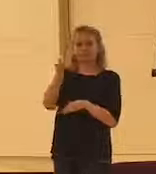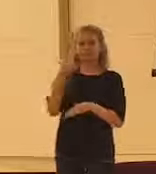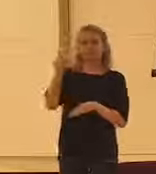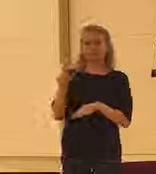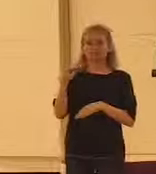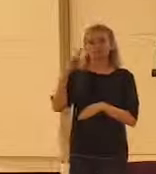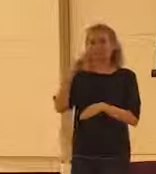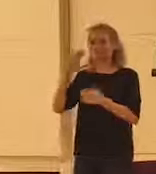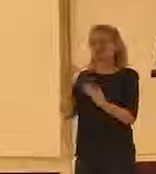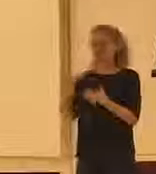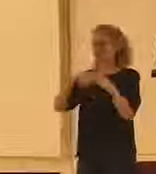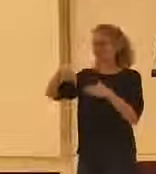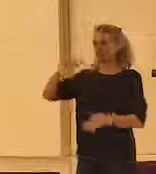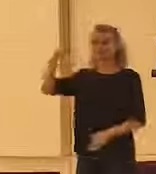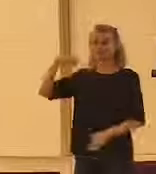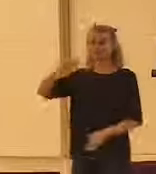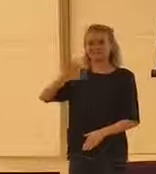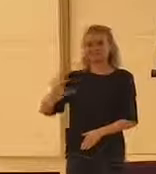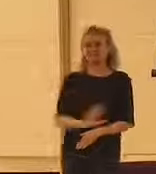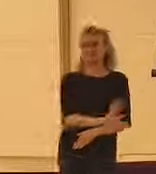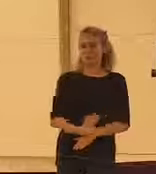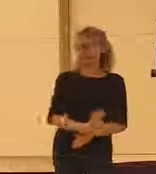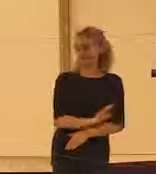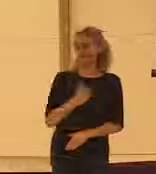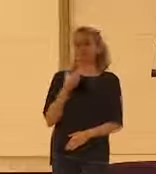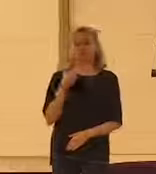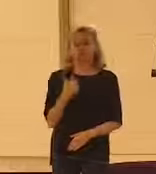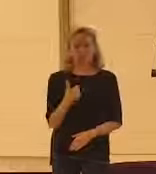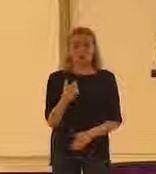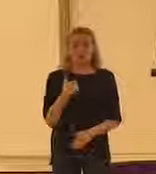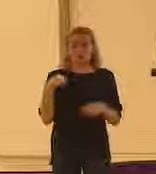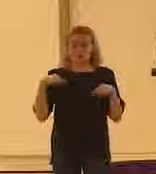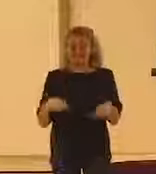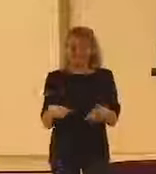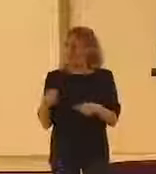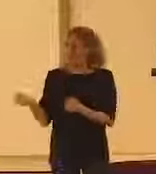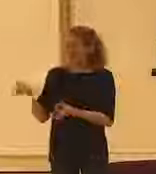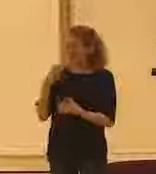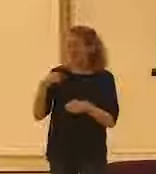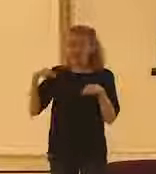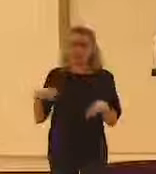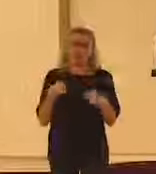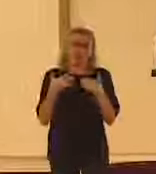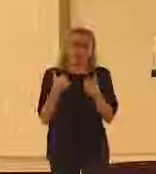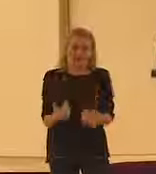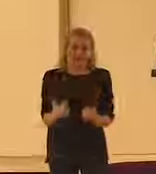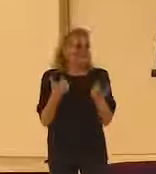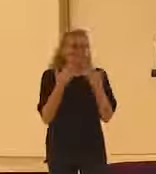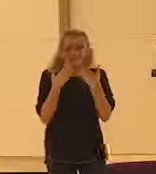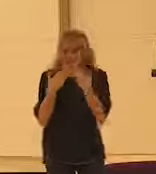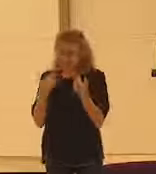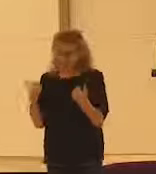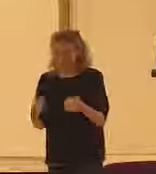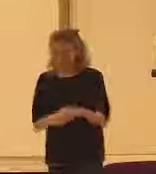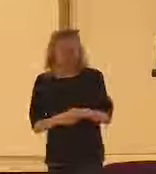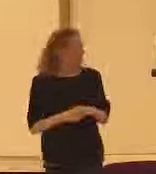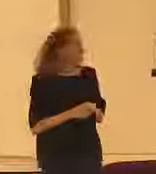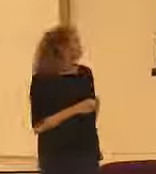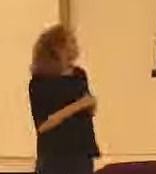working in an inpatient service in London, in the southwest. So I'm here, I was asked to come here. Thank you very much.